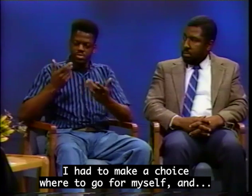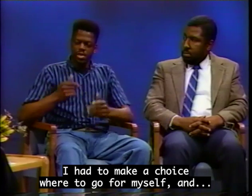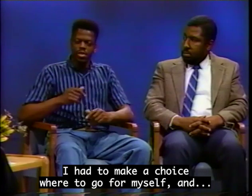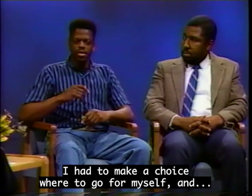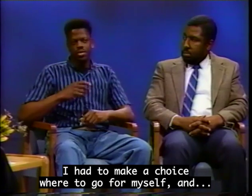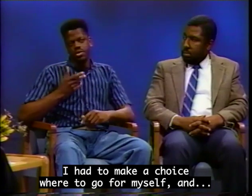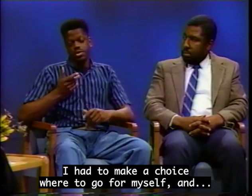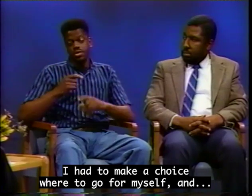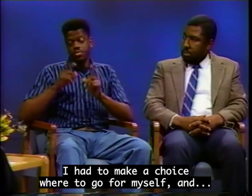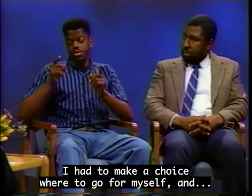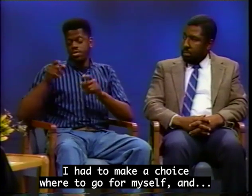for myself. And